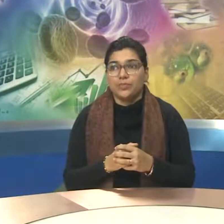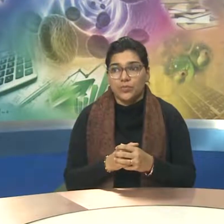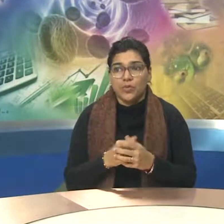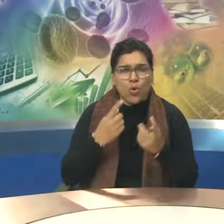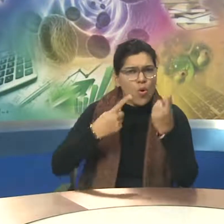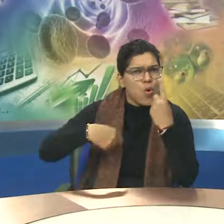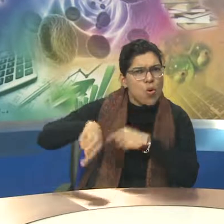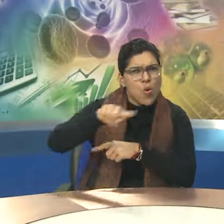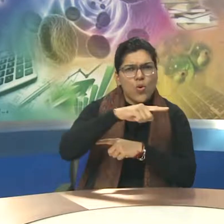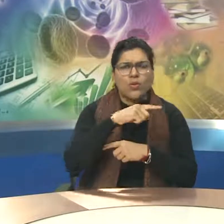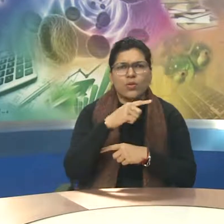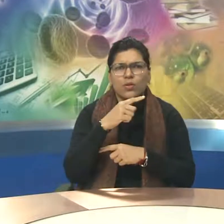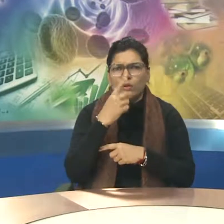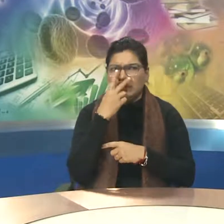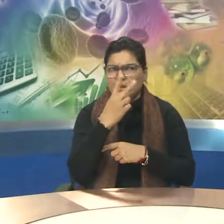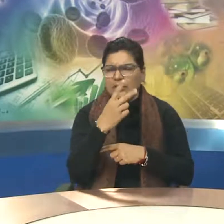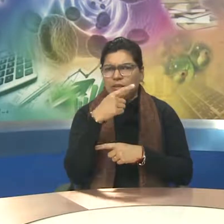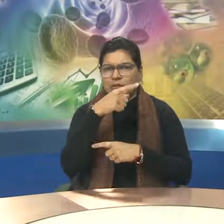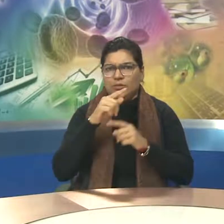As you can see in picture,